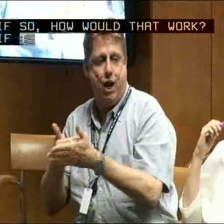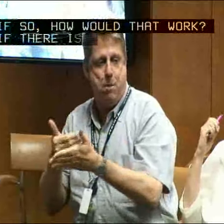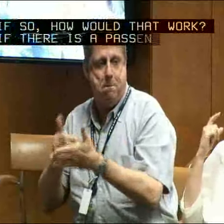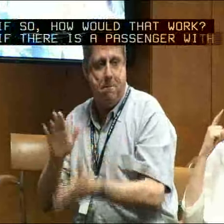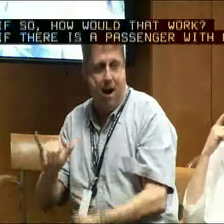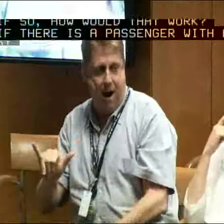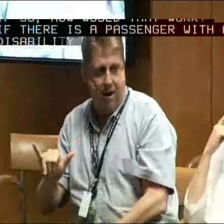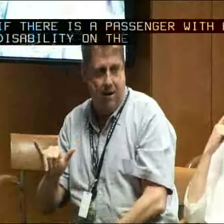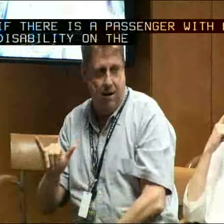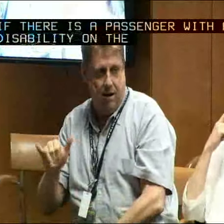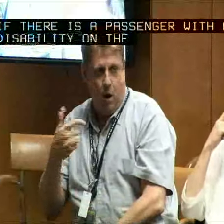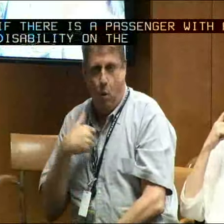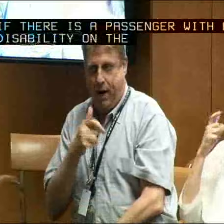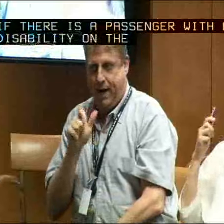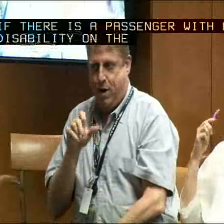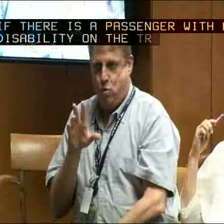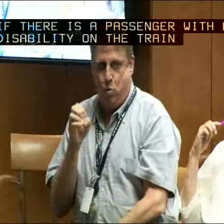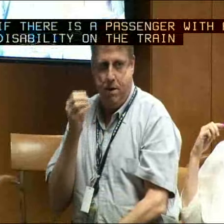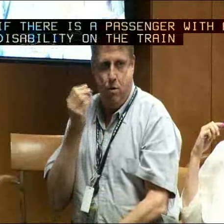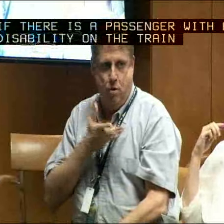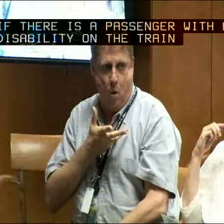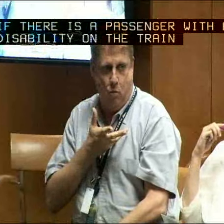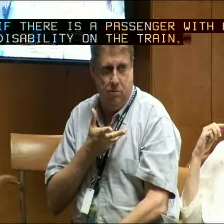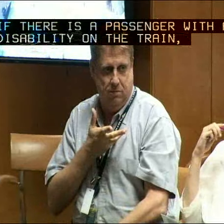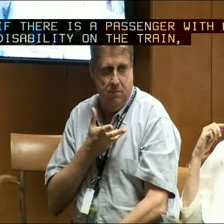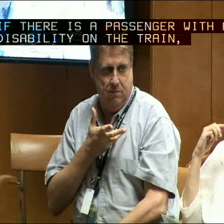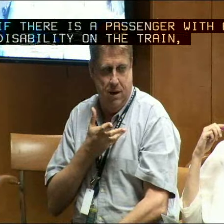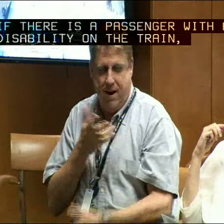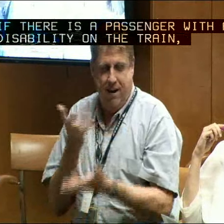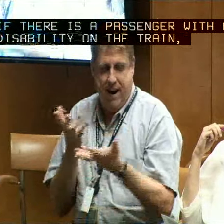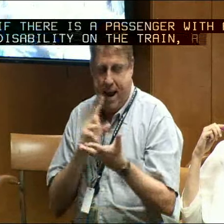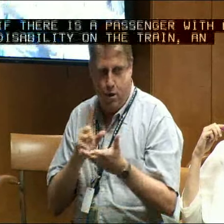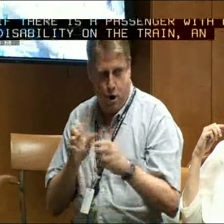triggered, letting them know that something has happened in their little local area,